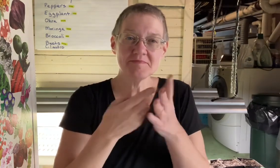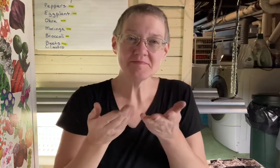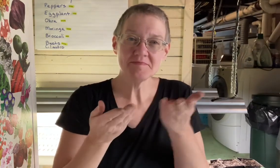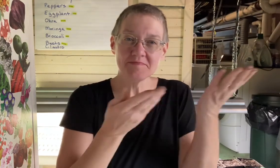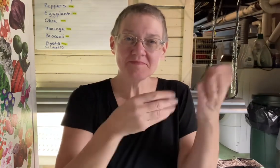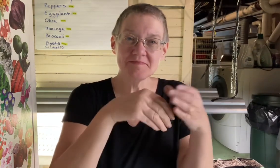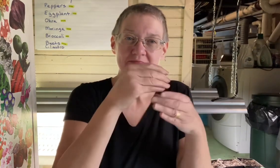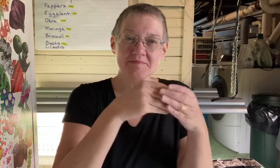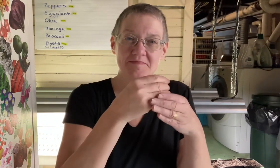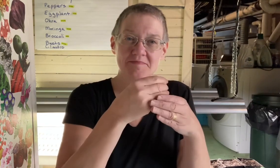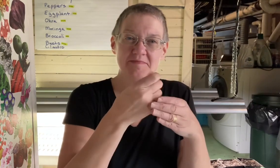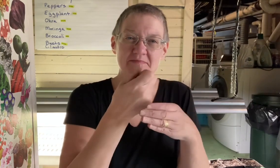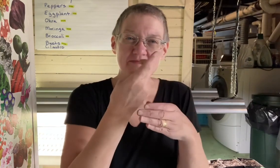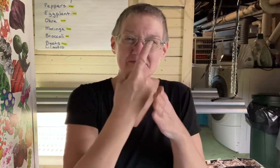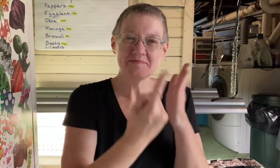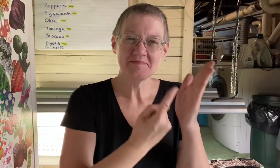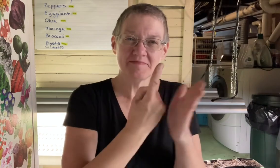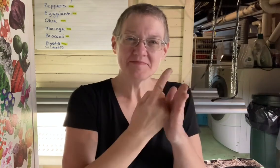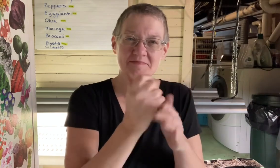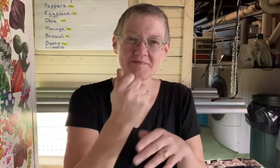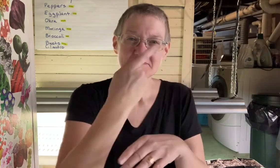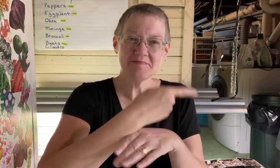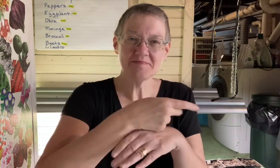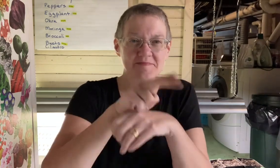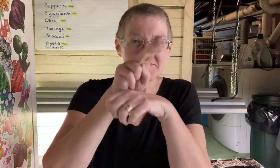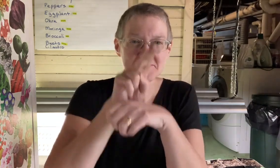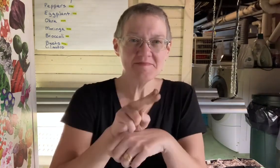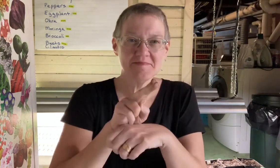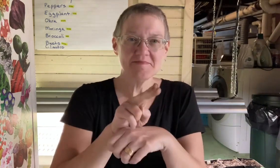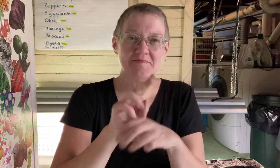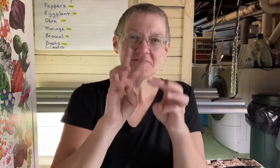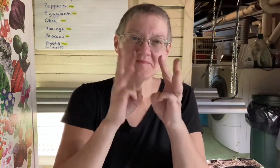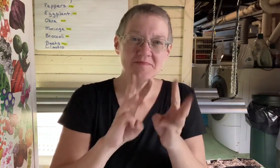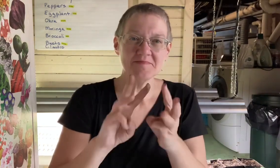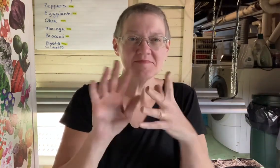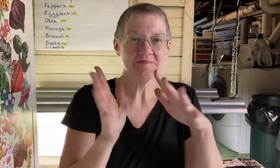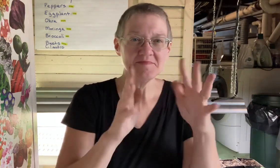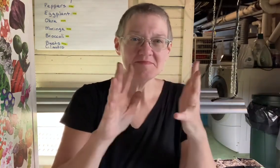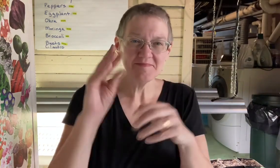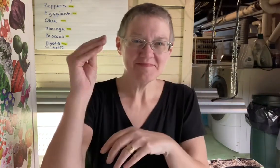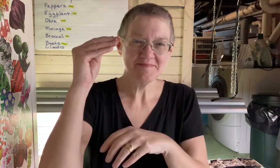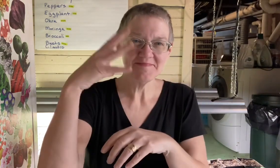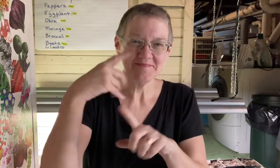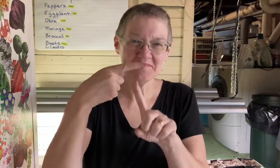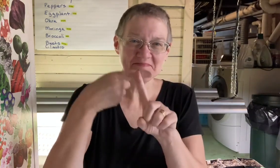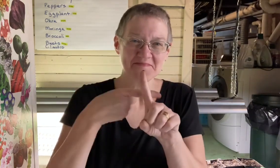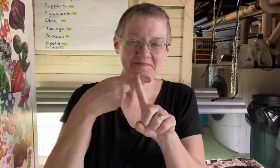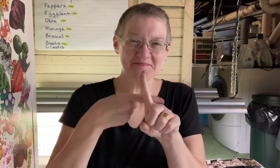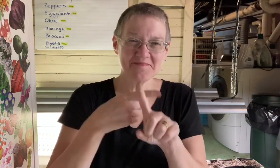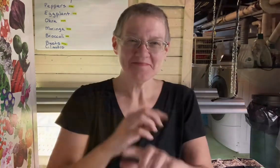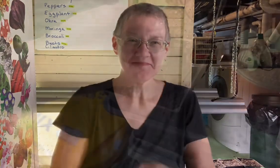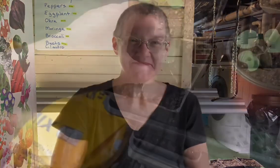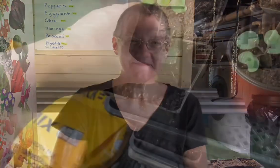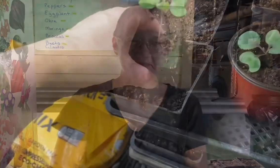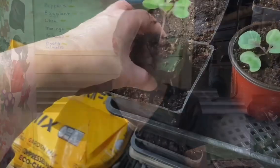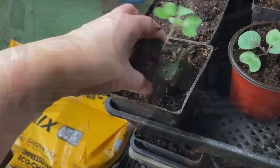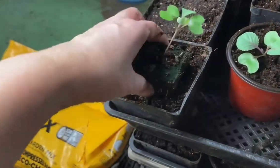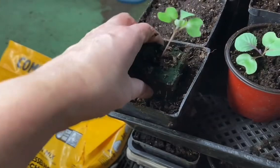Now, mid-March, we're going to start bringing them outside every day for a few hours to get used to the weather, the wind, the sun, and the